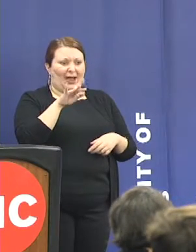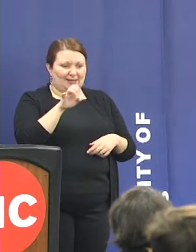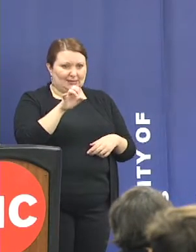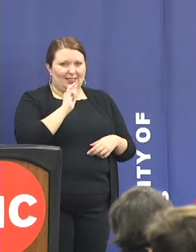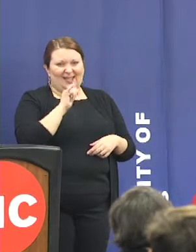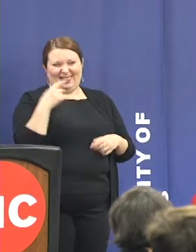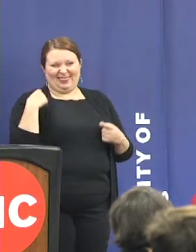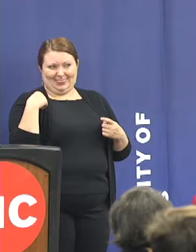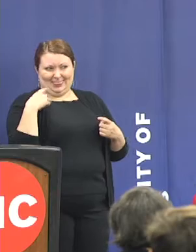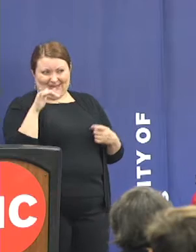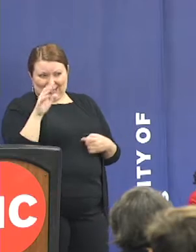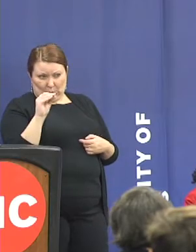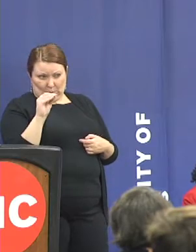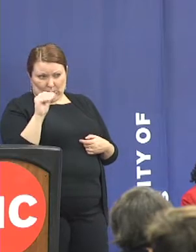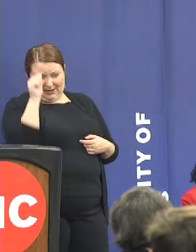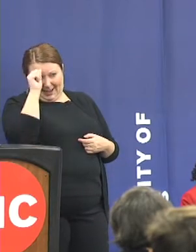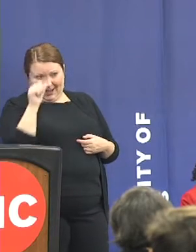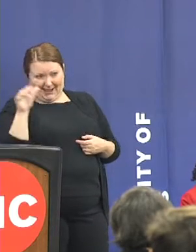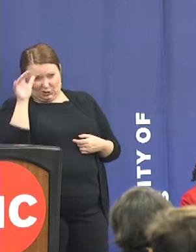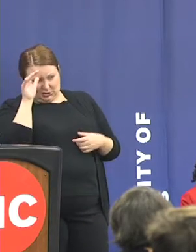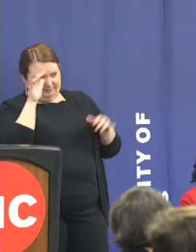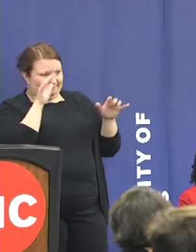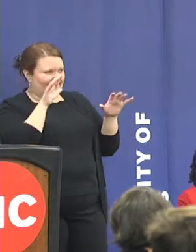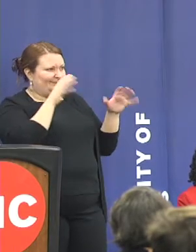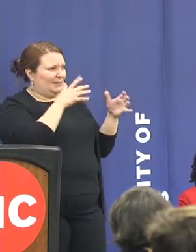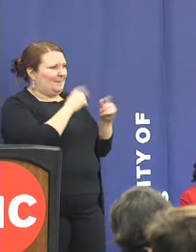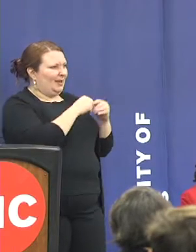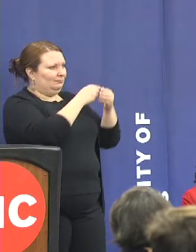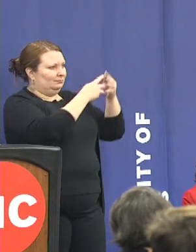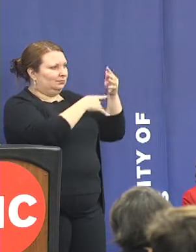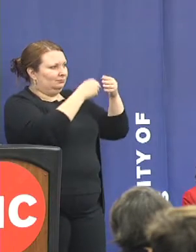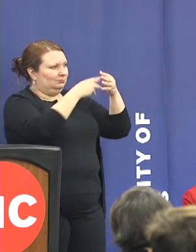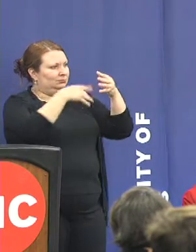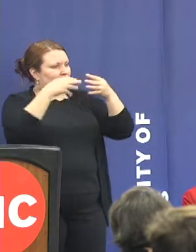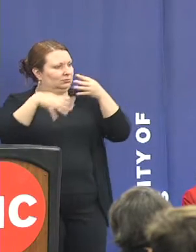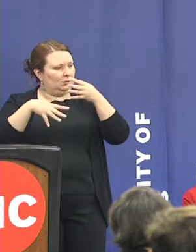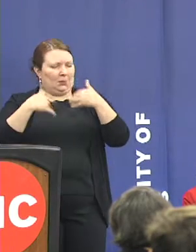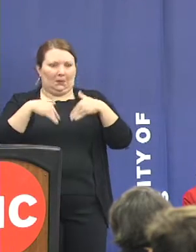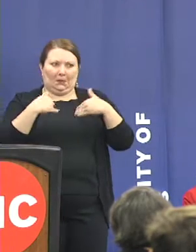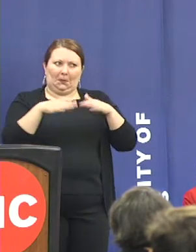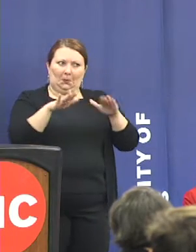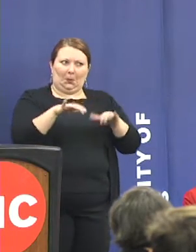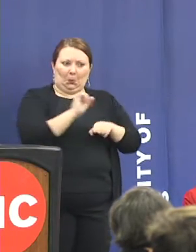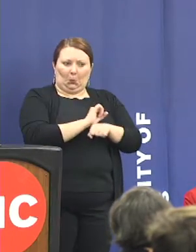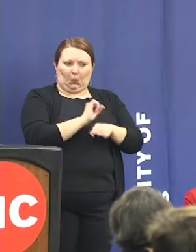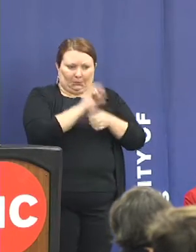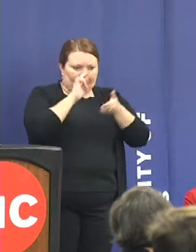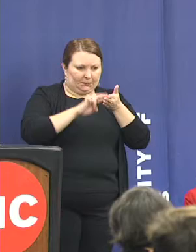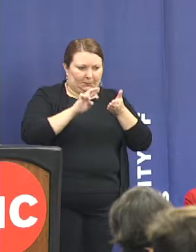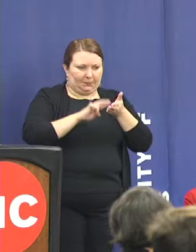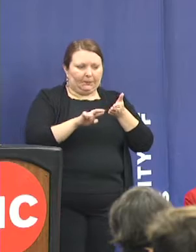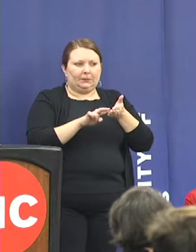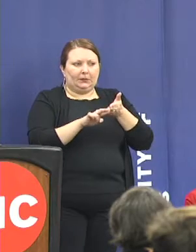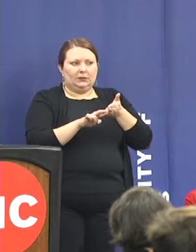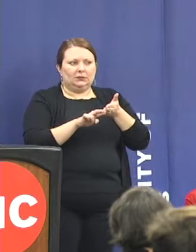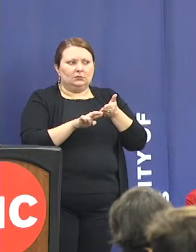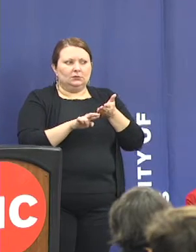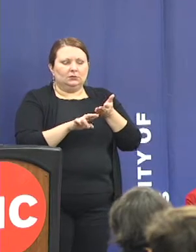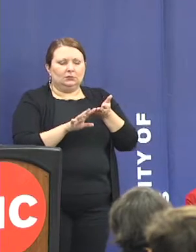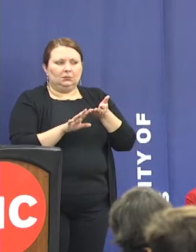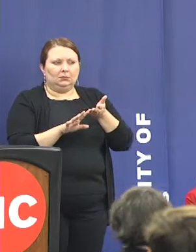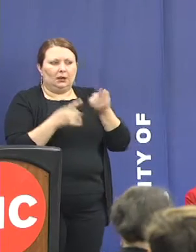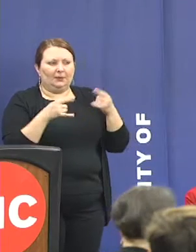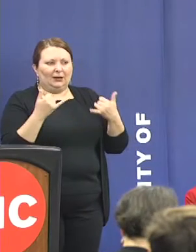of like the Latino, Asian communities, the same is true. There's a lot of incredible work being done by scholars on,